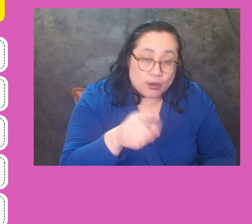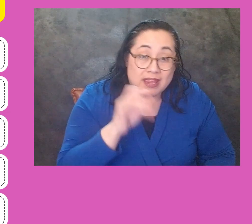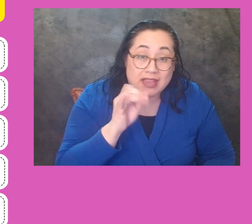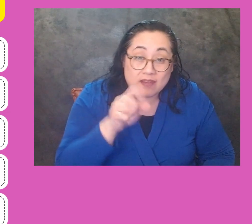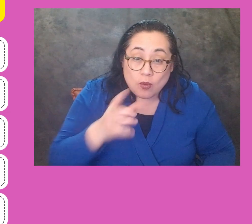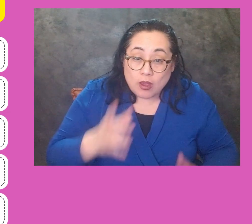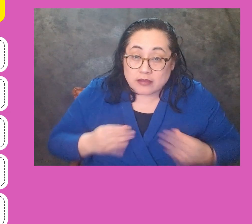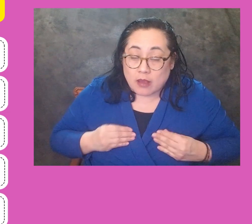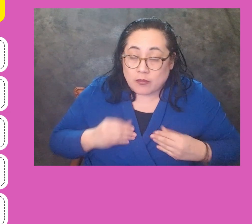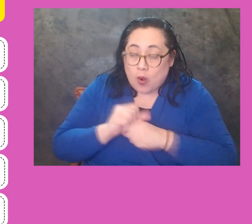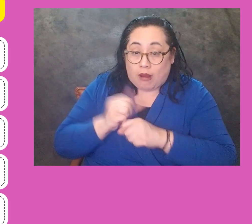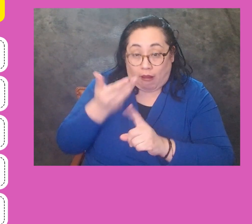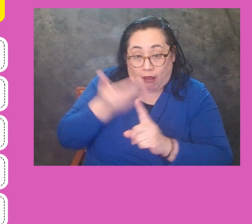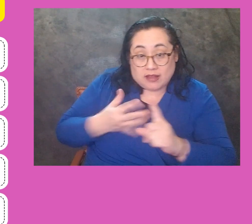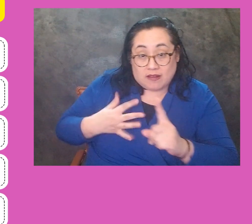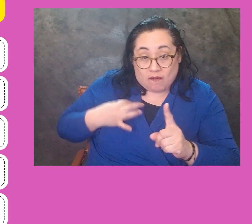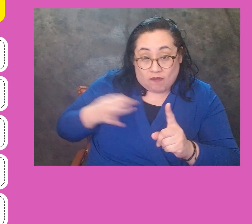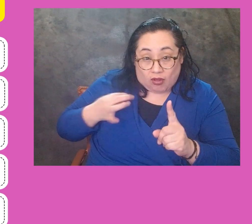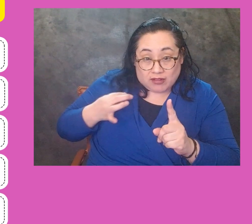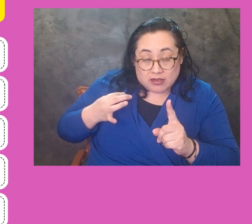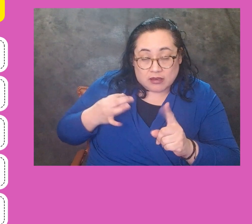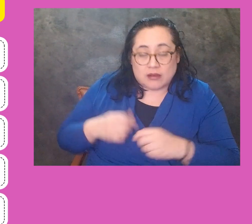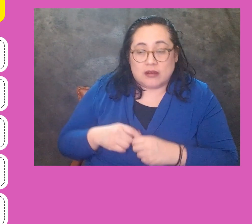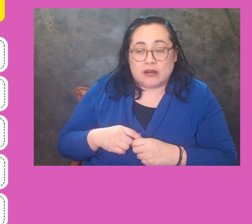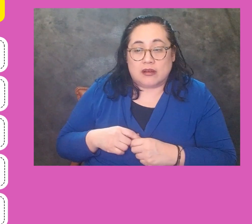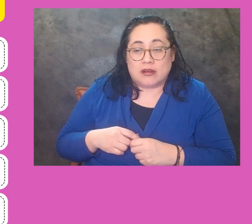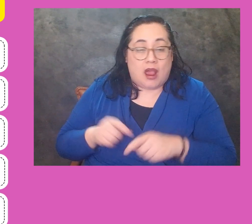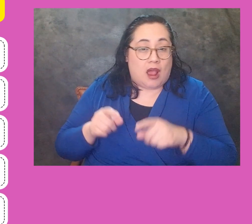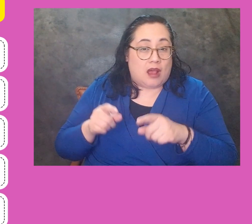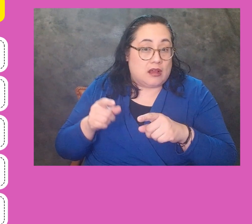you accept work as a volunteer